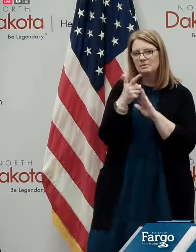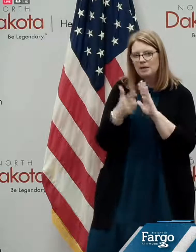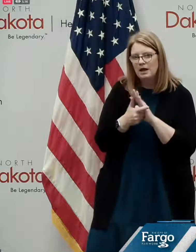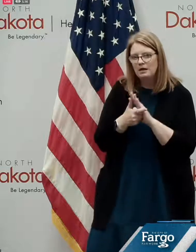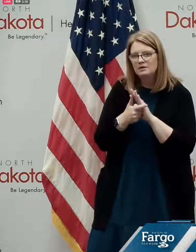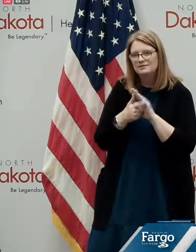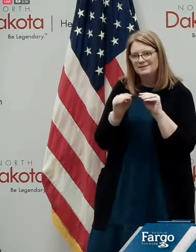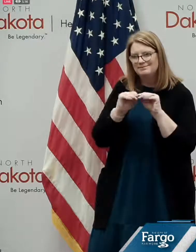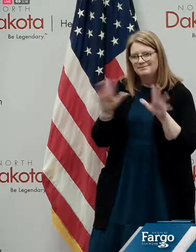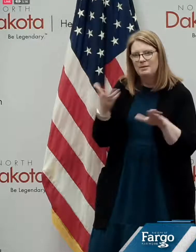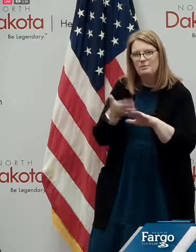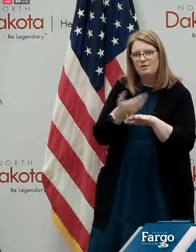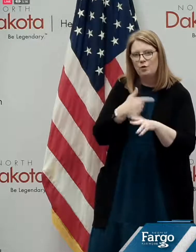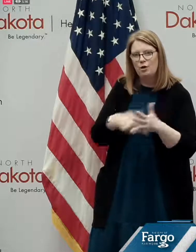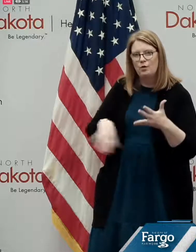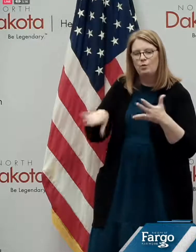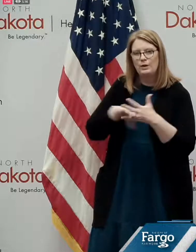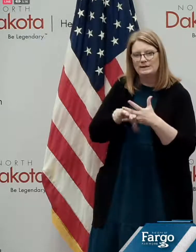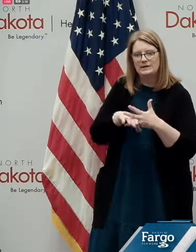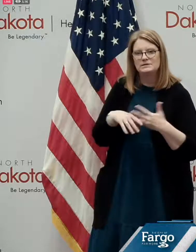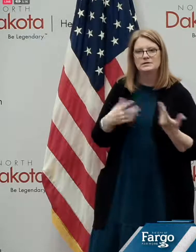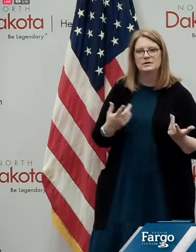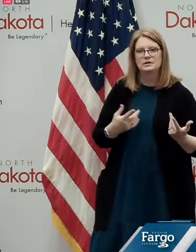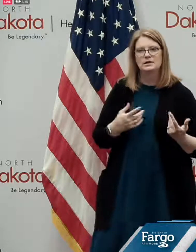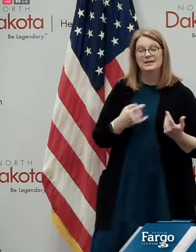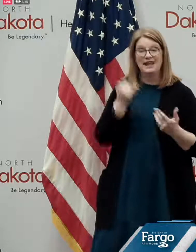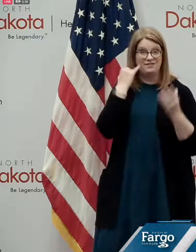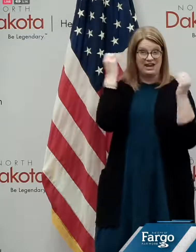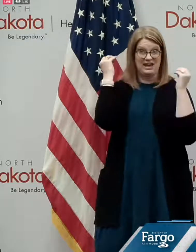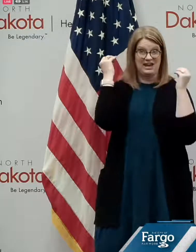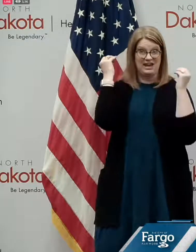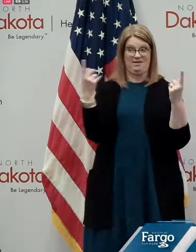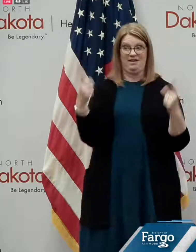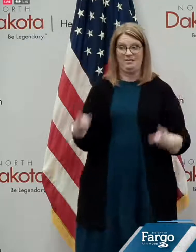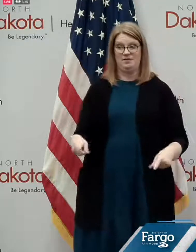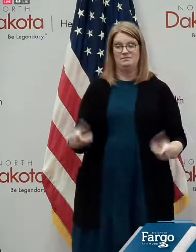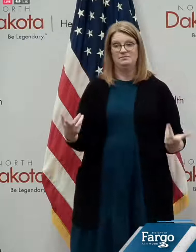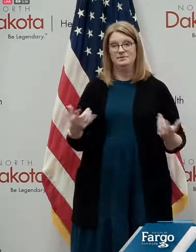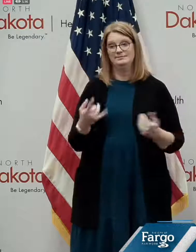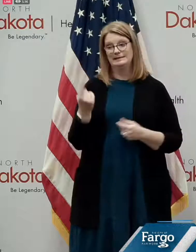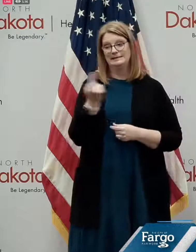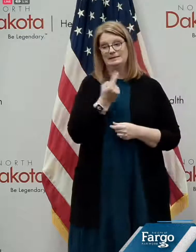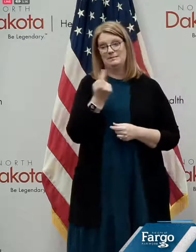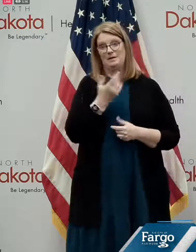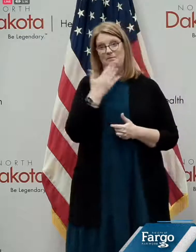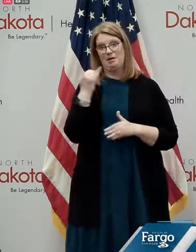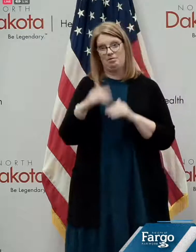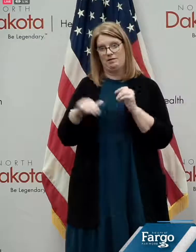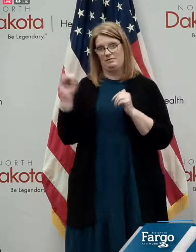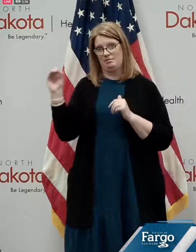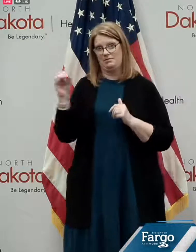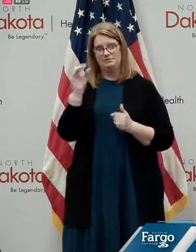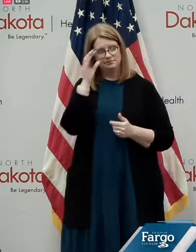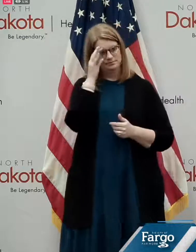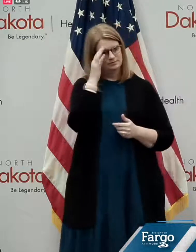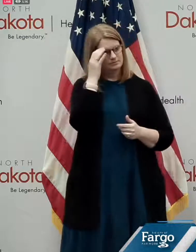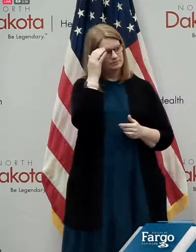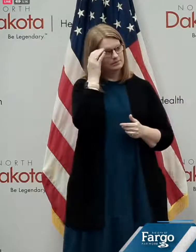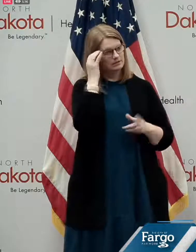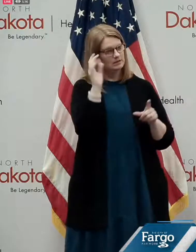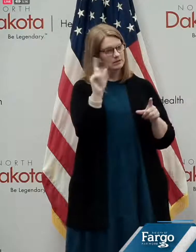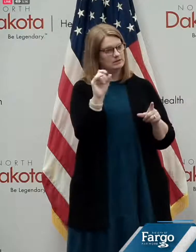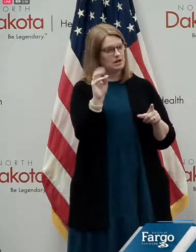recess. I mean, the thing that would be most disappointing if nothing came out. Well, something will be better than nothing. Tom,